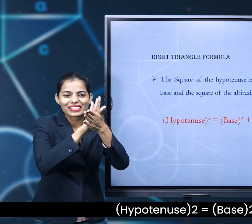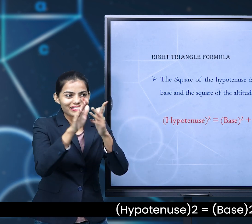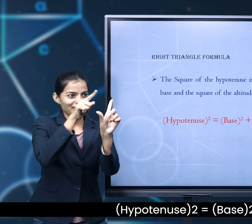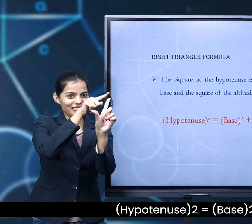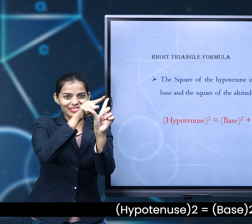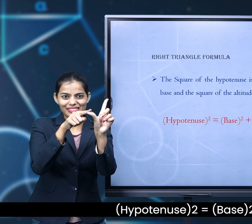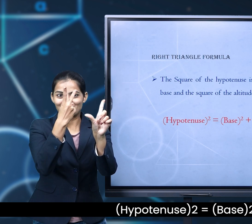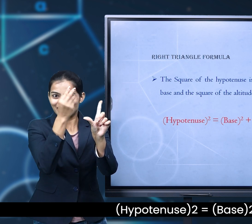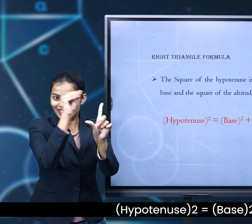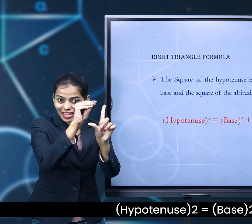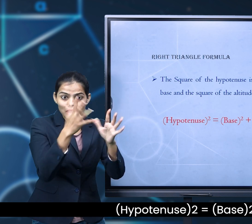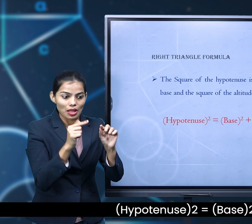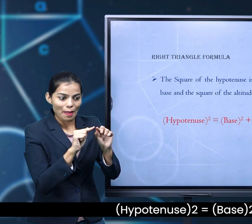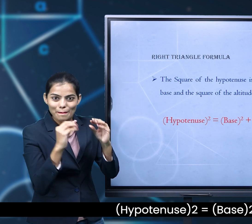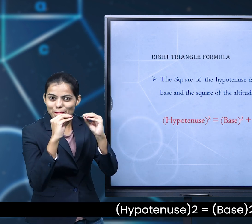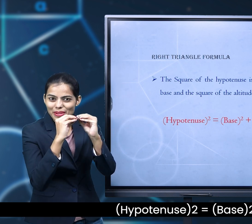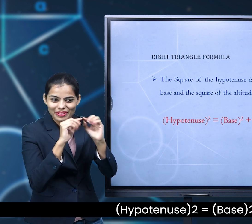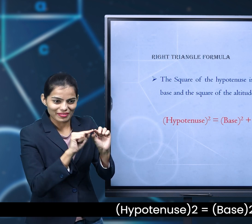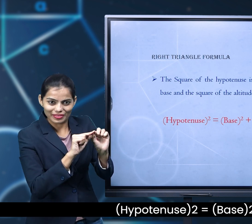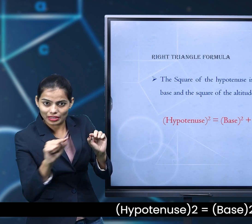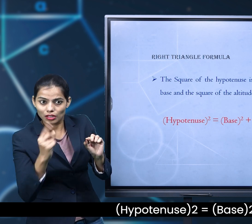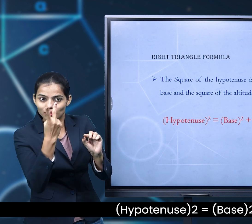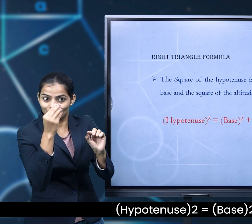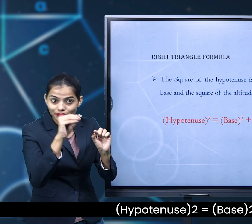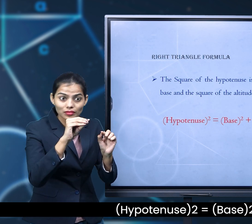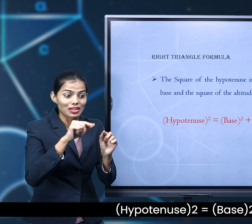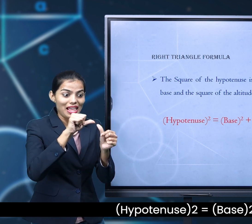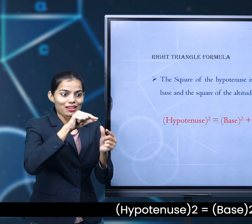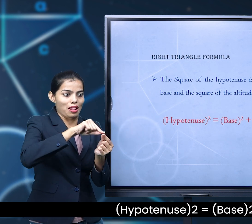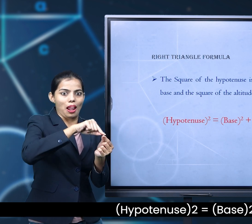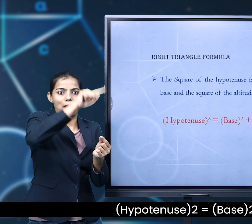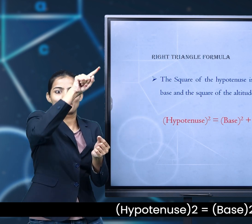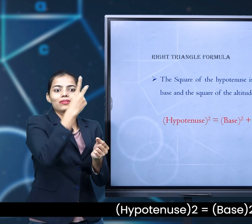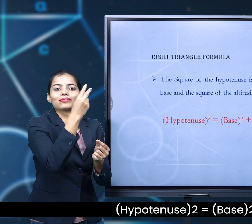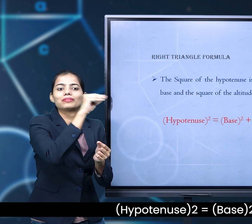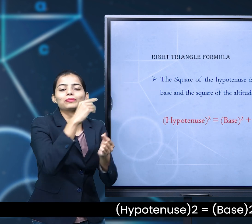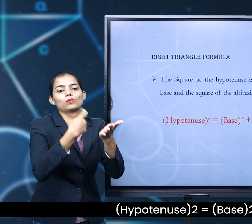Hypotenuse square is equal to base square plus altitude square.